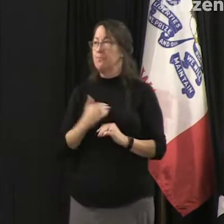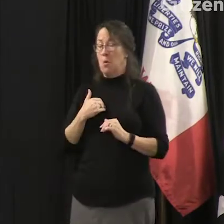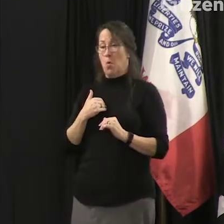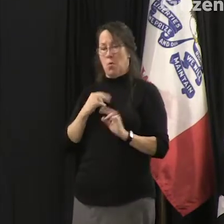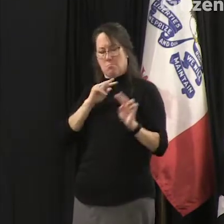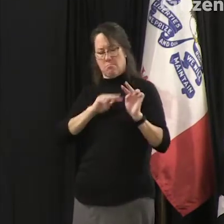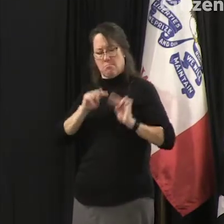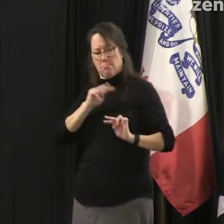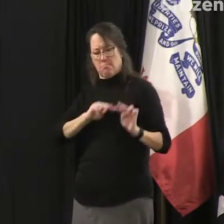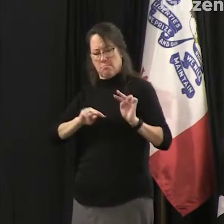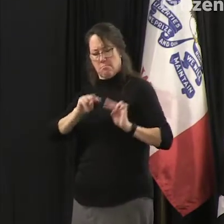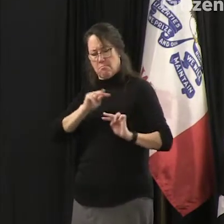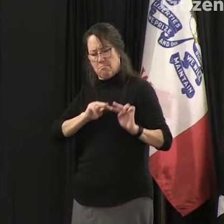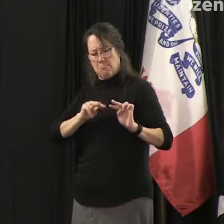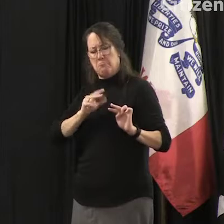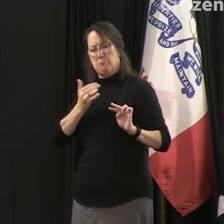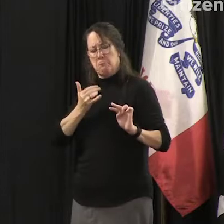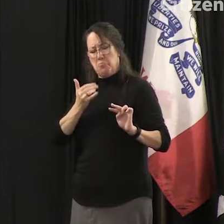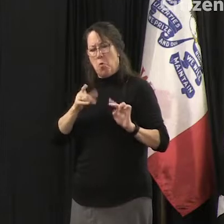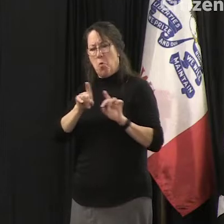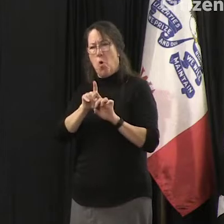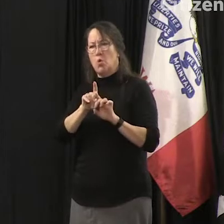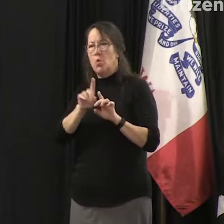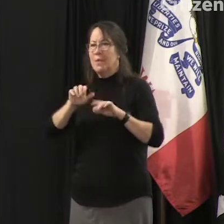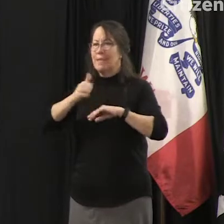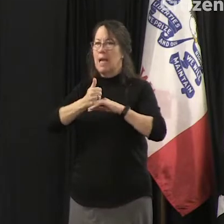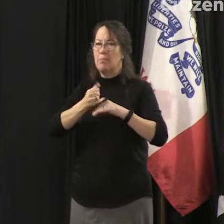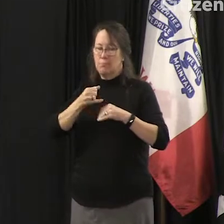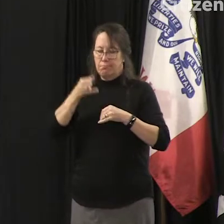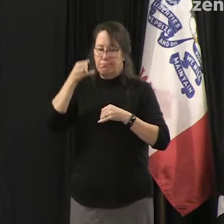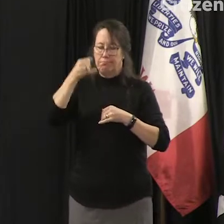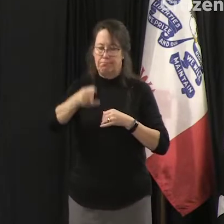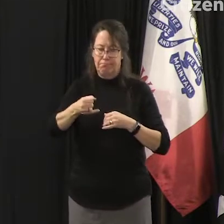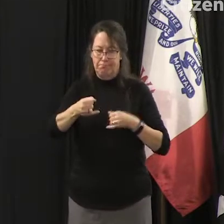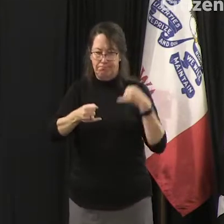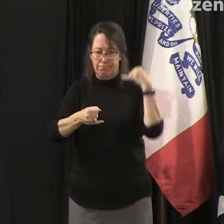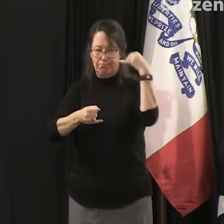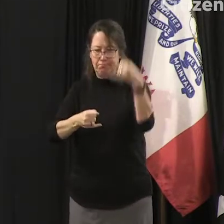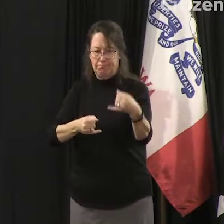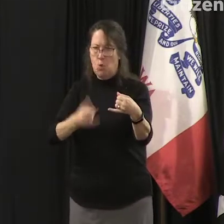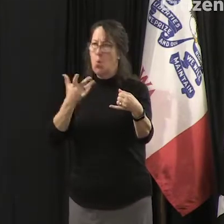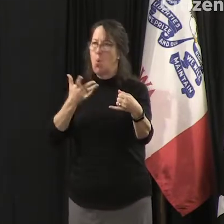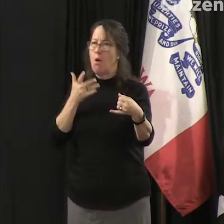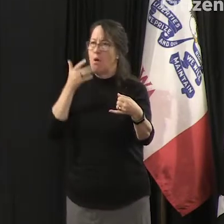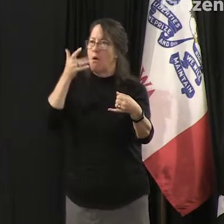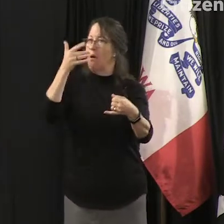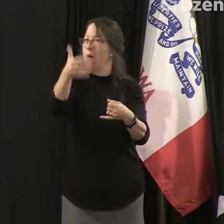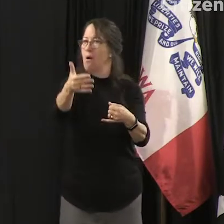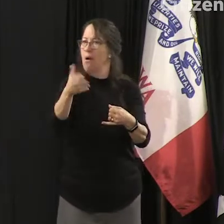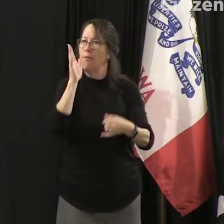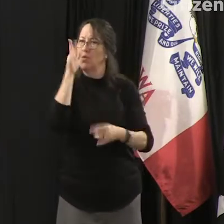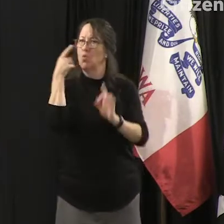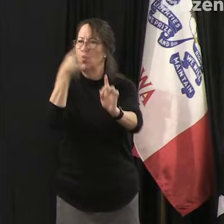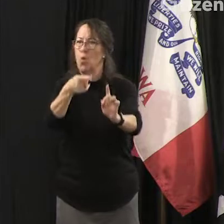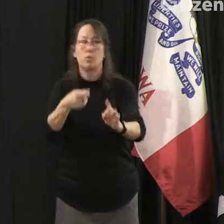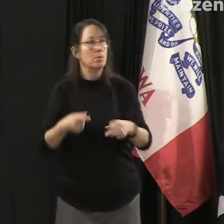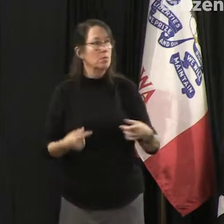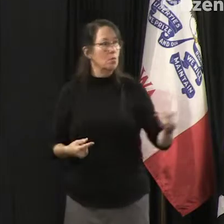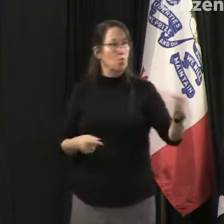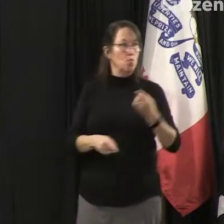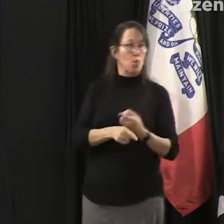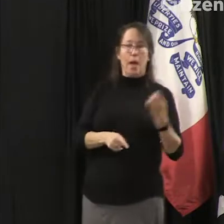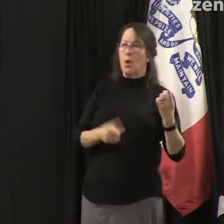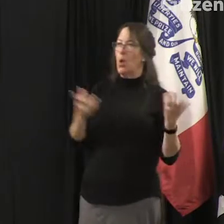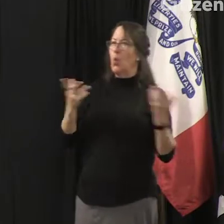take stock, but also to, at this time, set some markers down about where we want to go. What